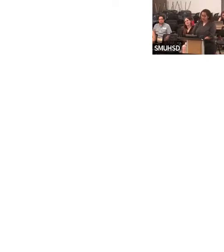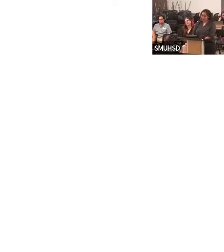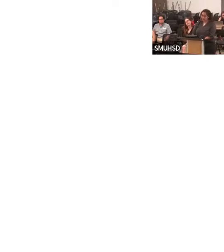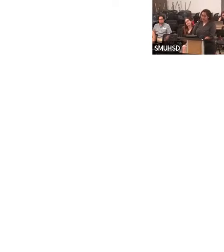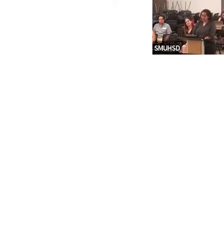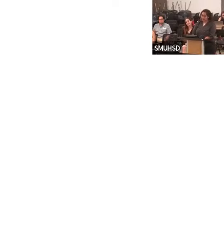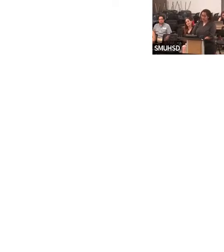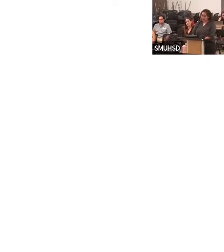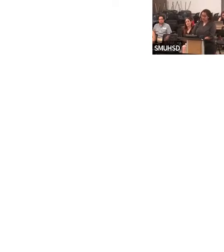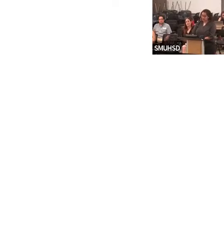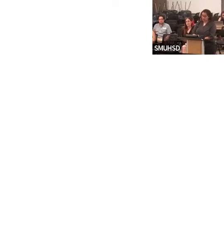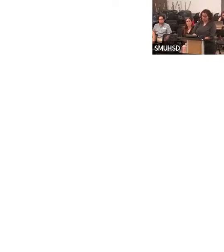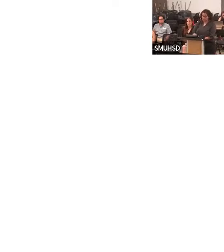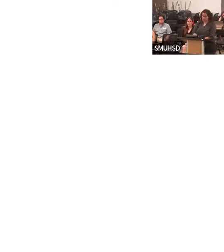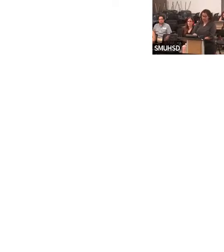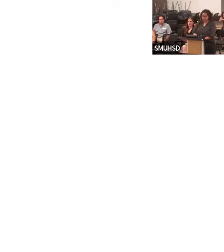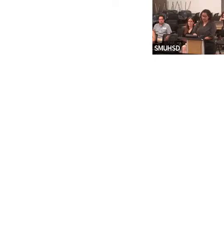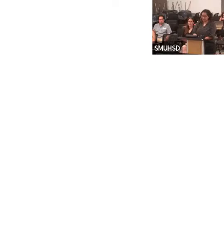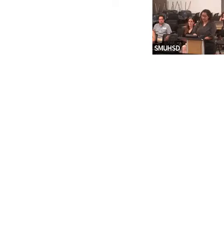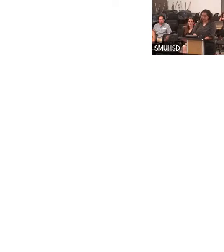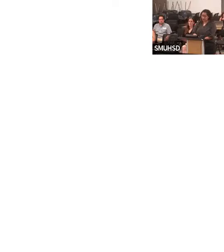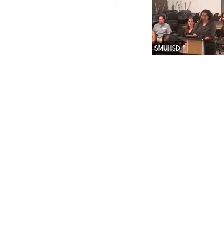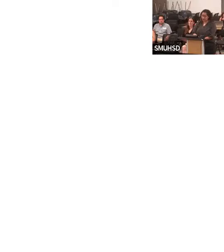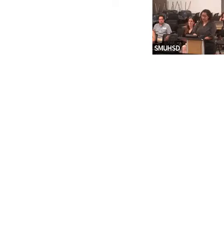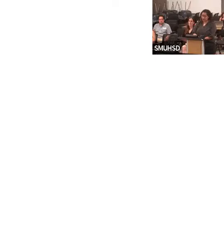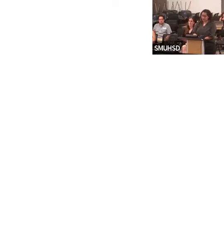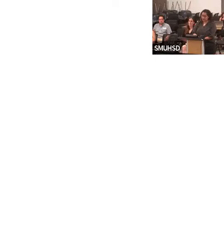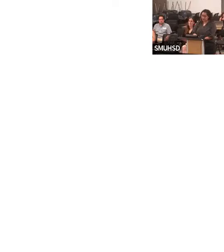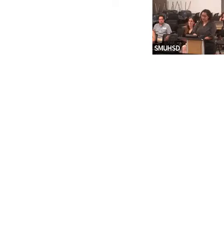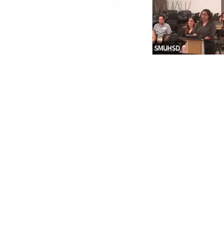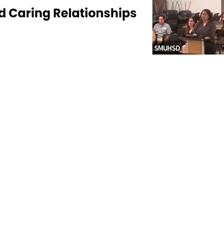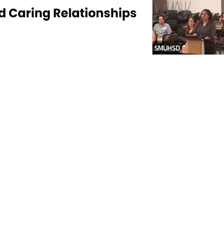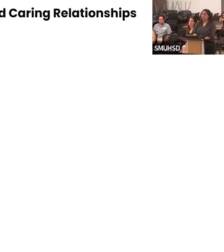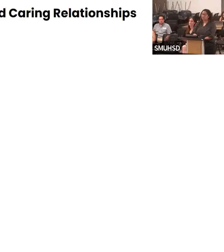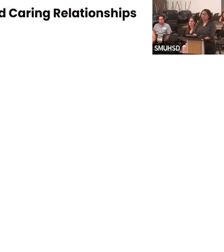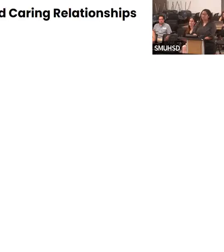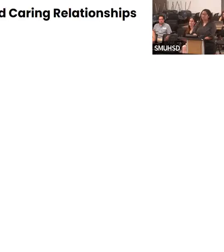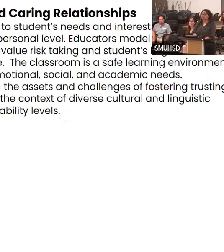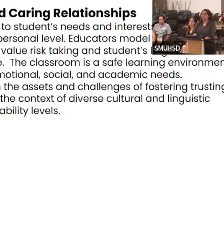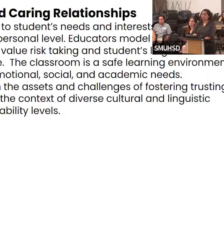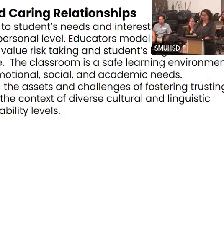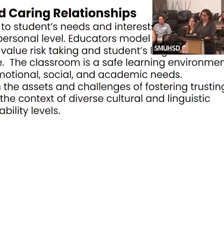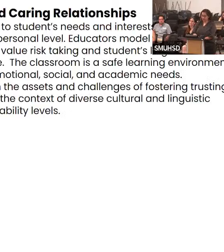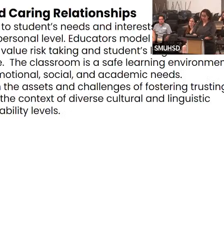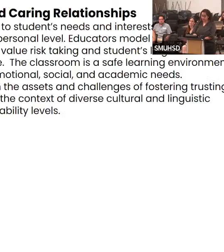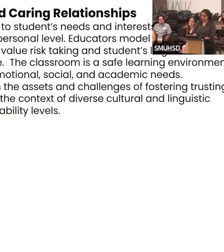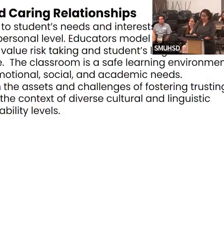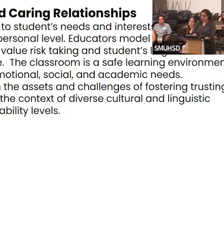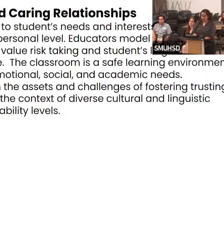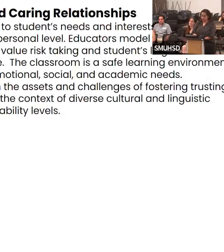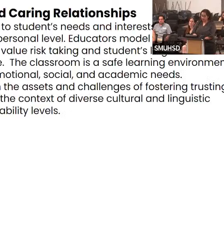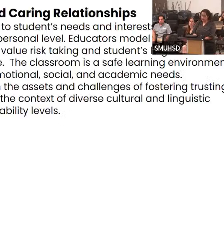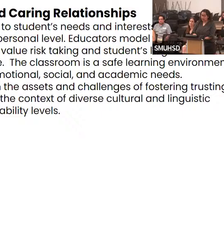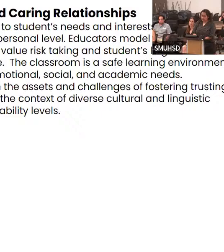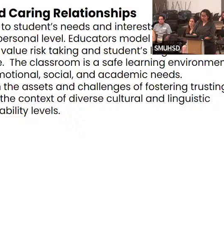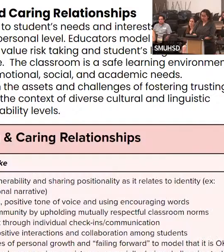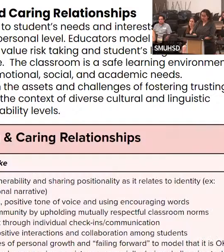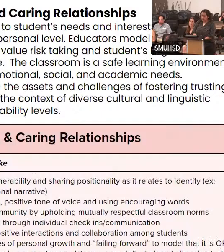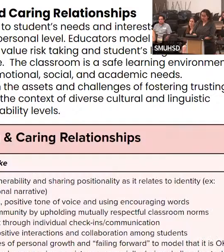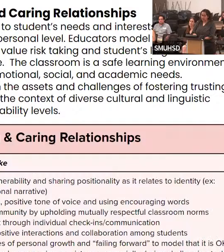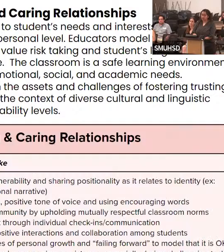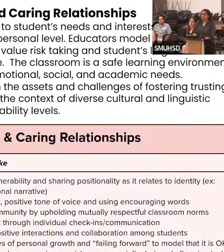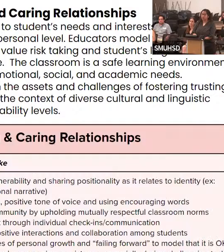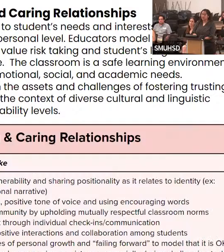at each principle within the instructional framework, you will find a definition for each principle, a list